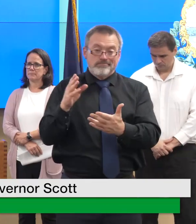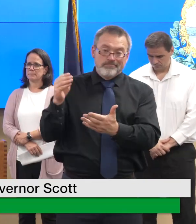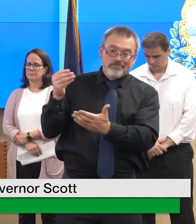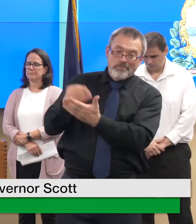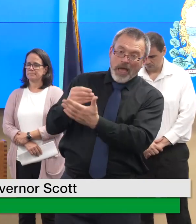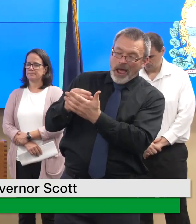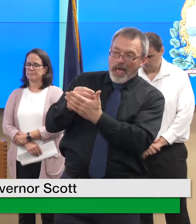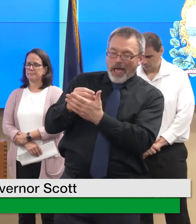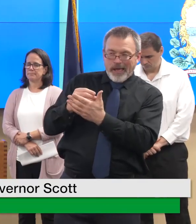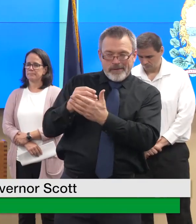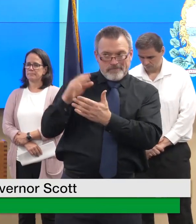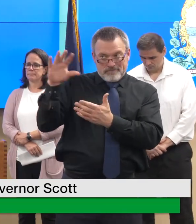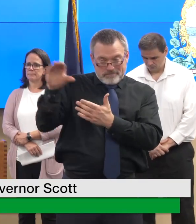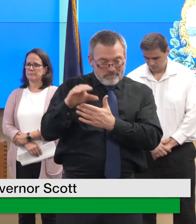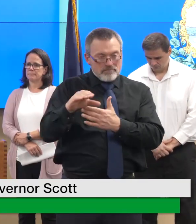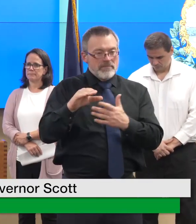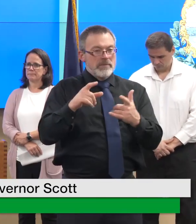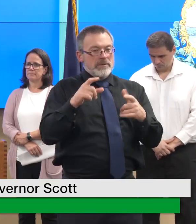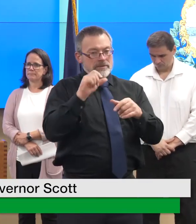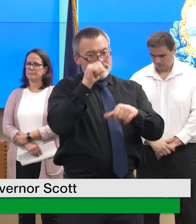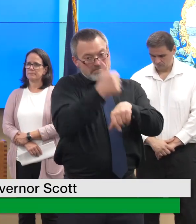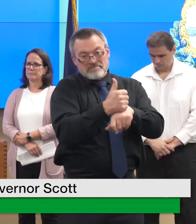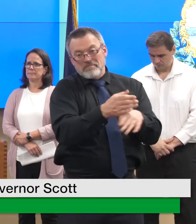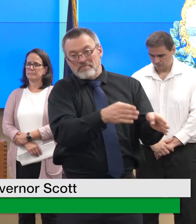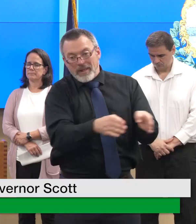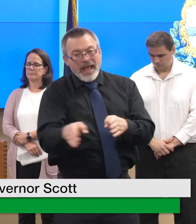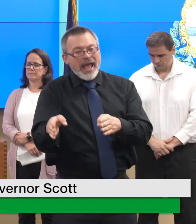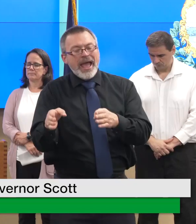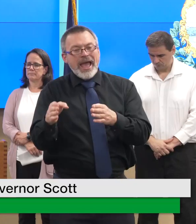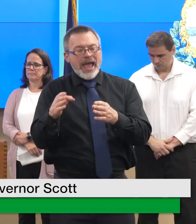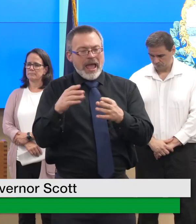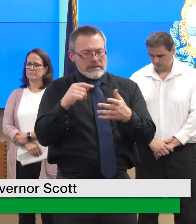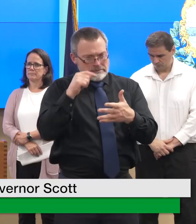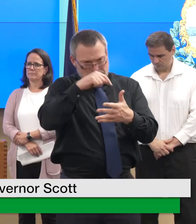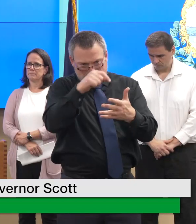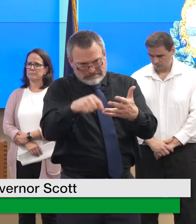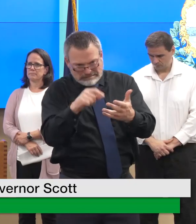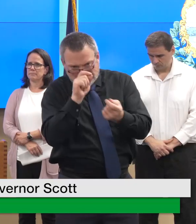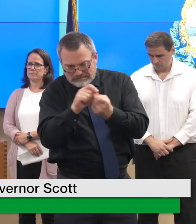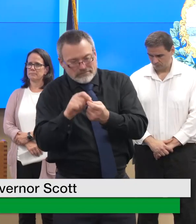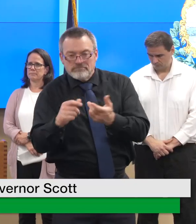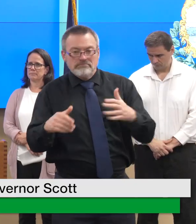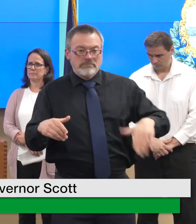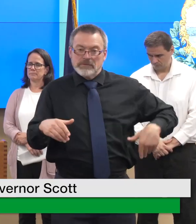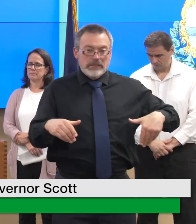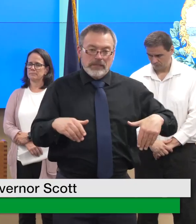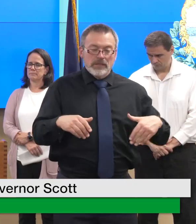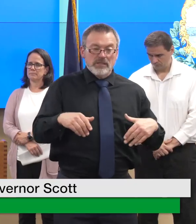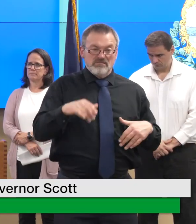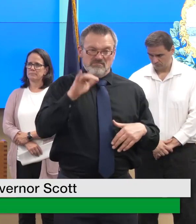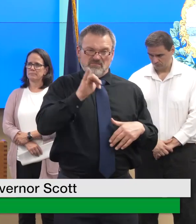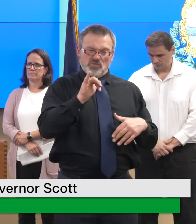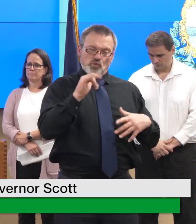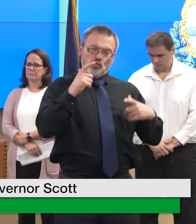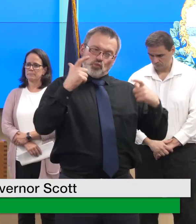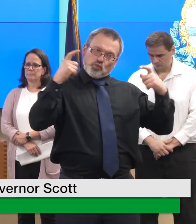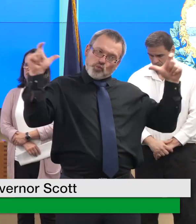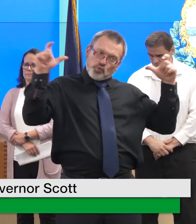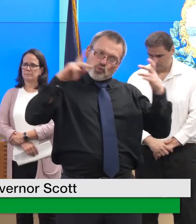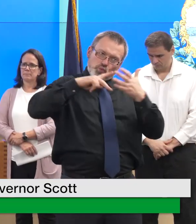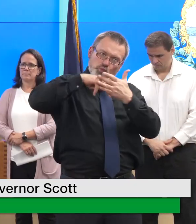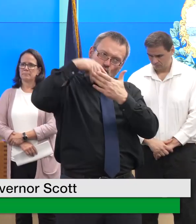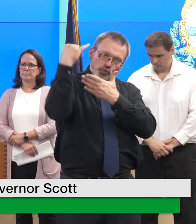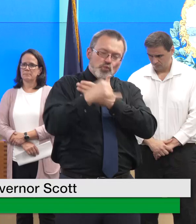working on now. I don't have any details for you, but I think it's going to be a major initiative in order to at least get